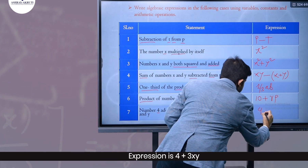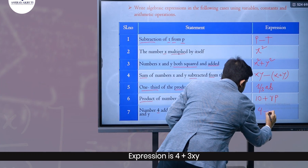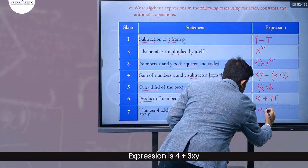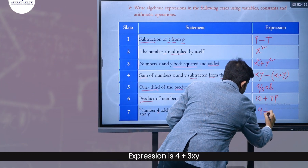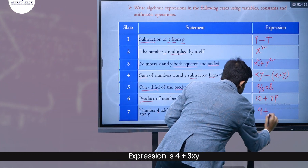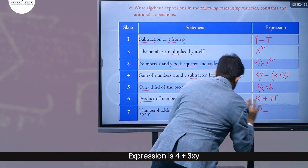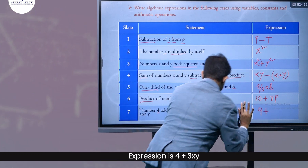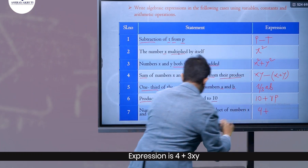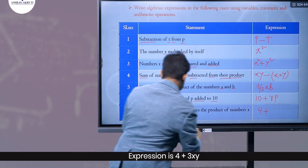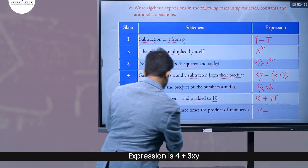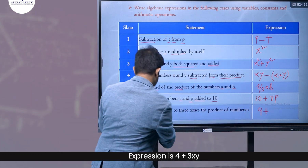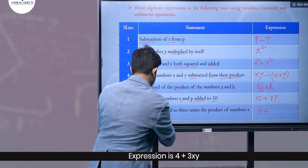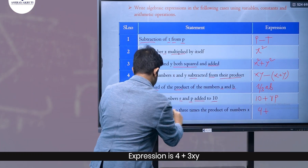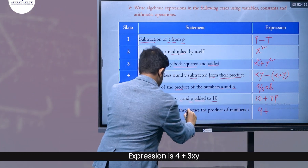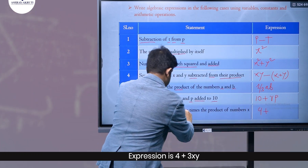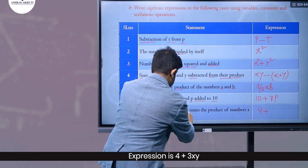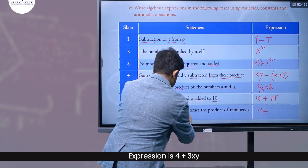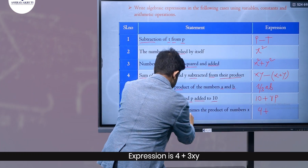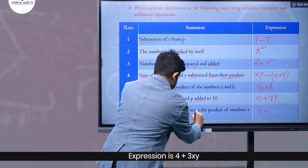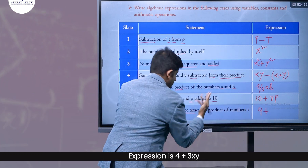Expression is 4 plus 3xy.